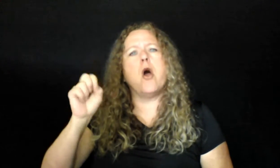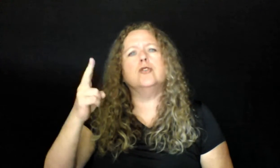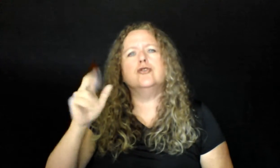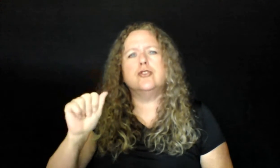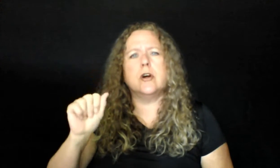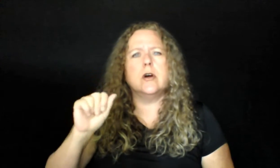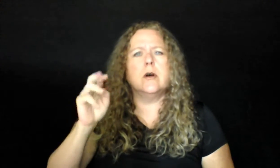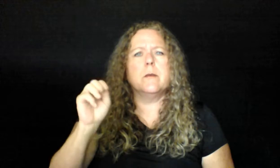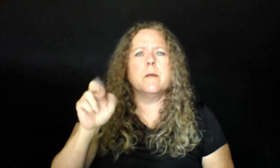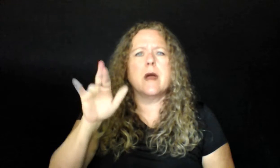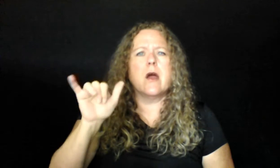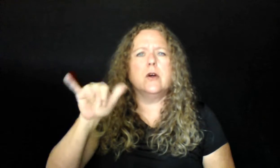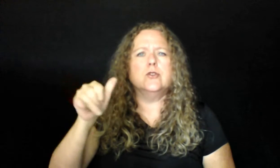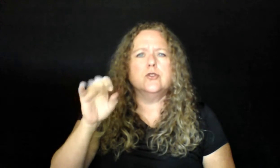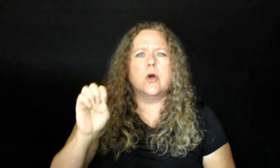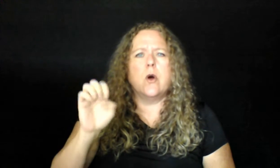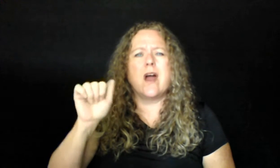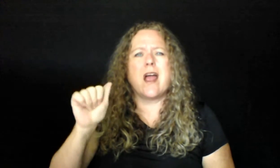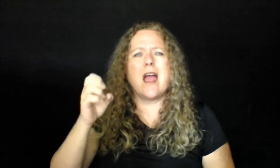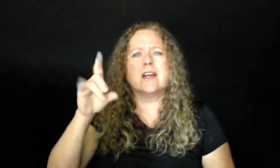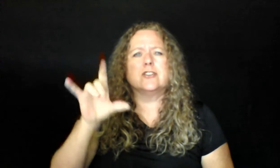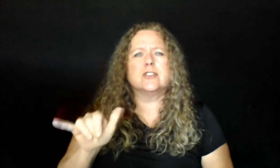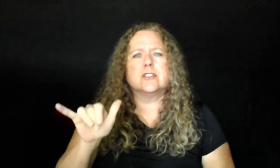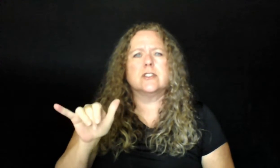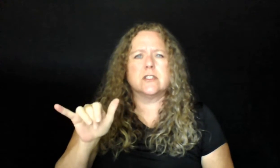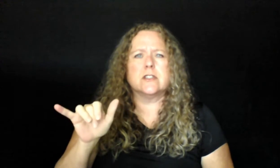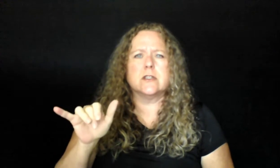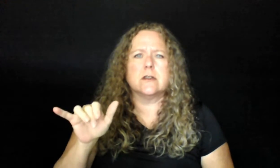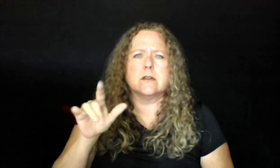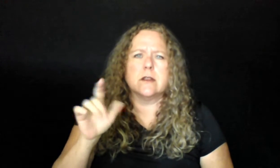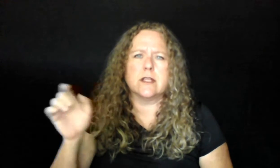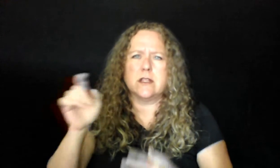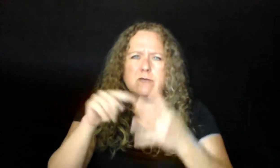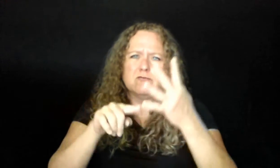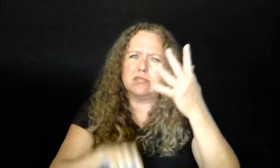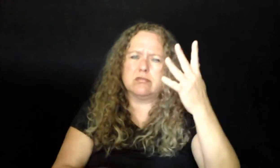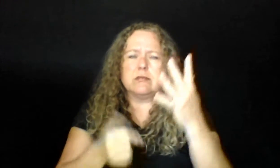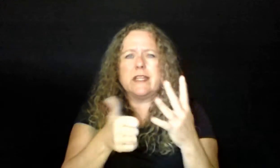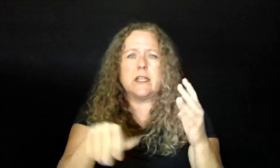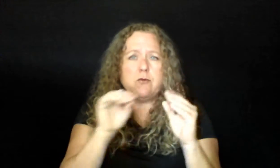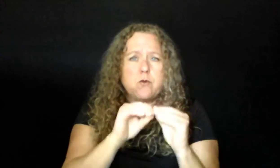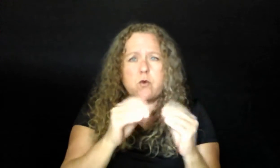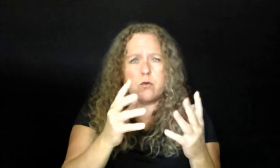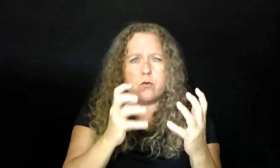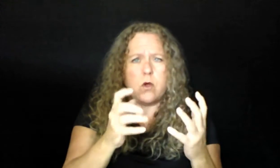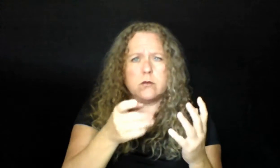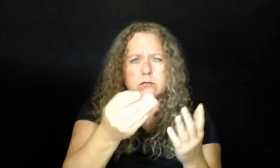Leah, Ashley, and Marcia. And any other prayer requests?